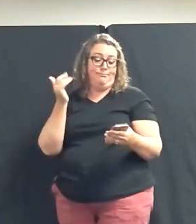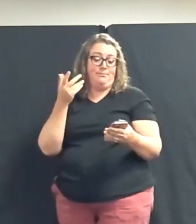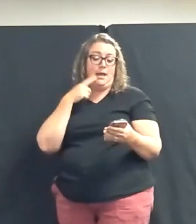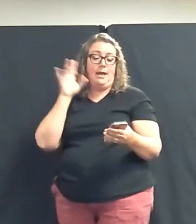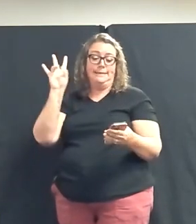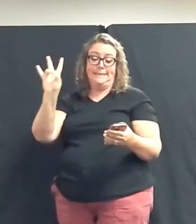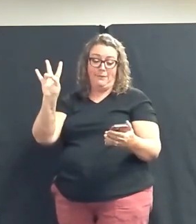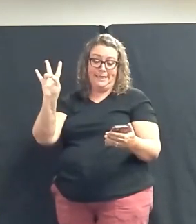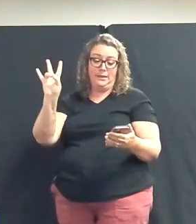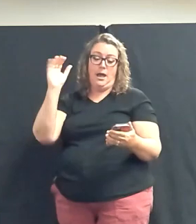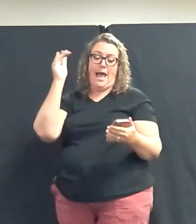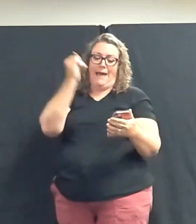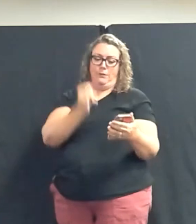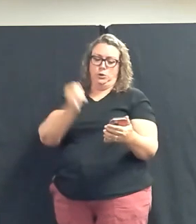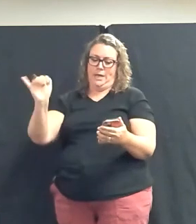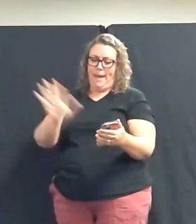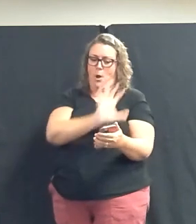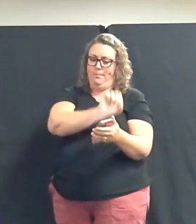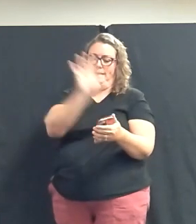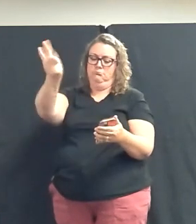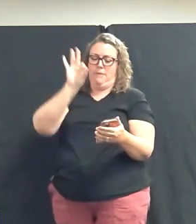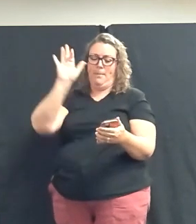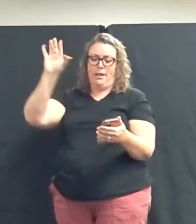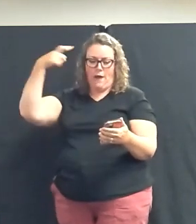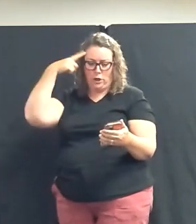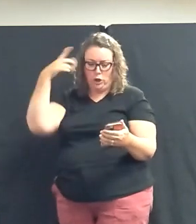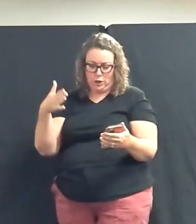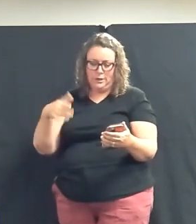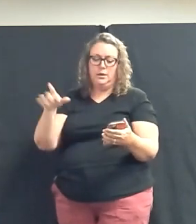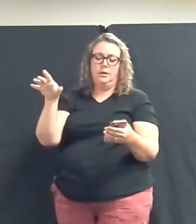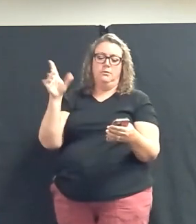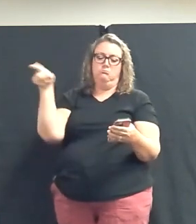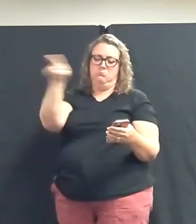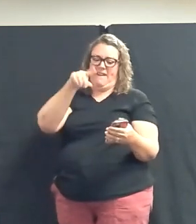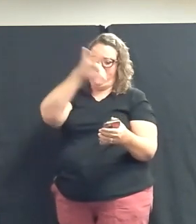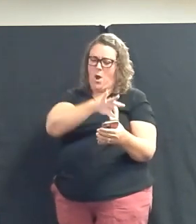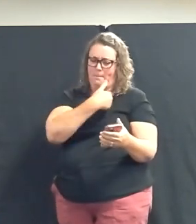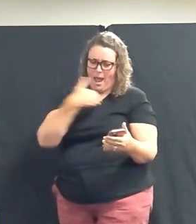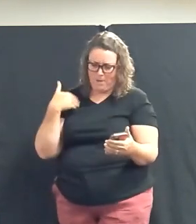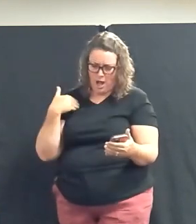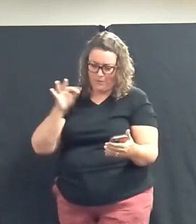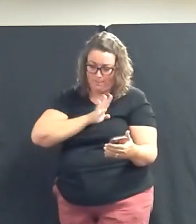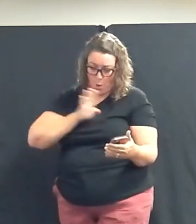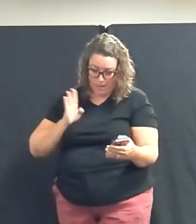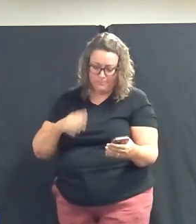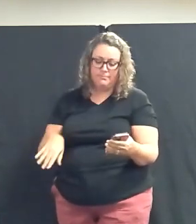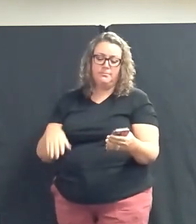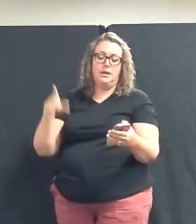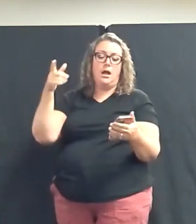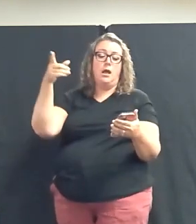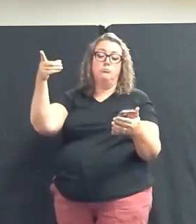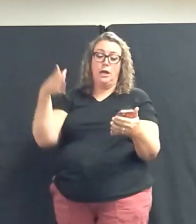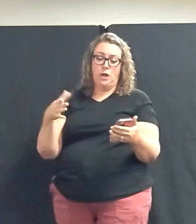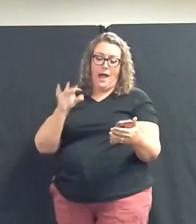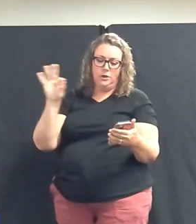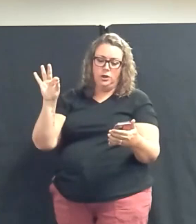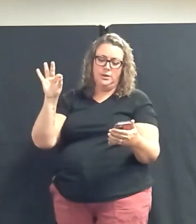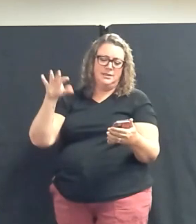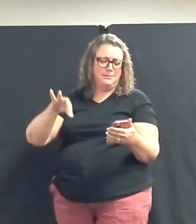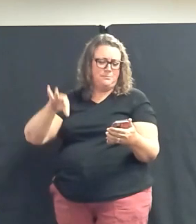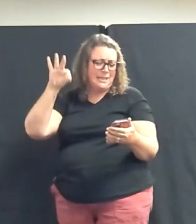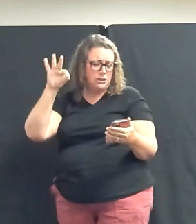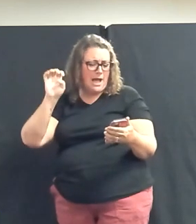role. It's just a list of names. So there are 7 individual appointments by the governor, and there are voting members and